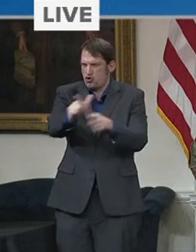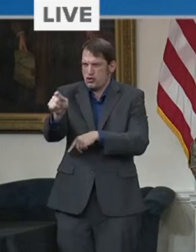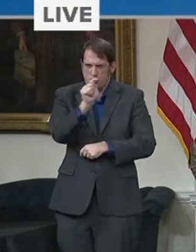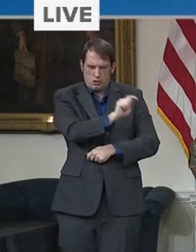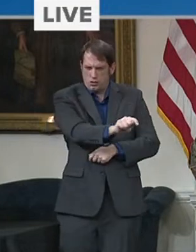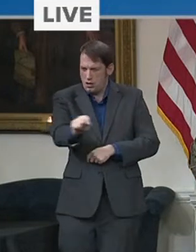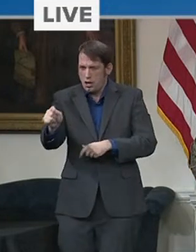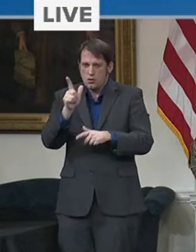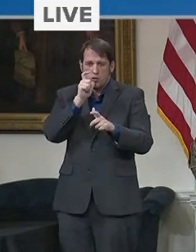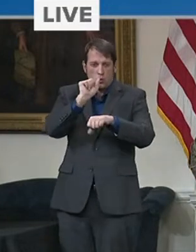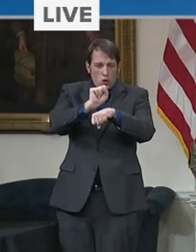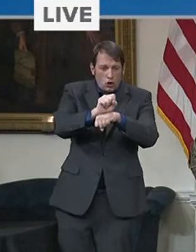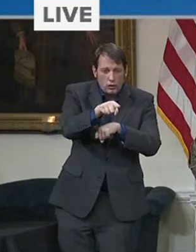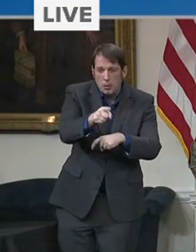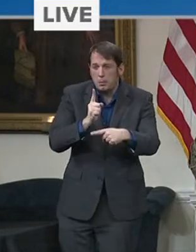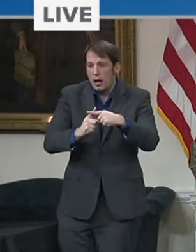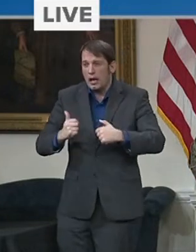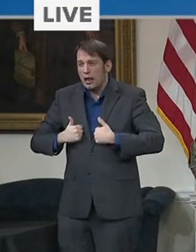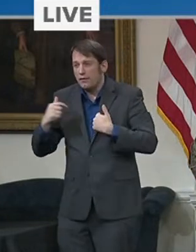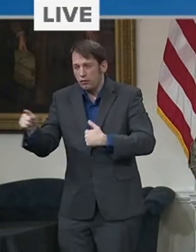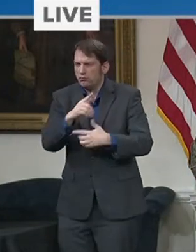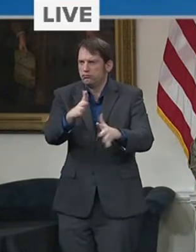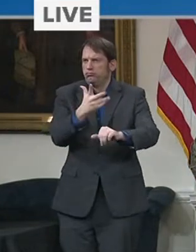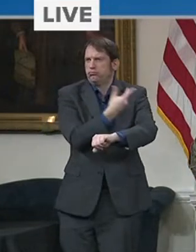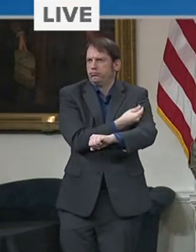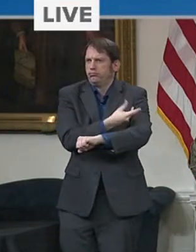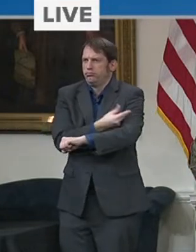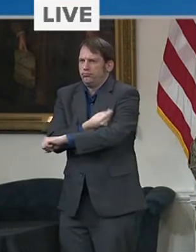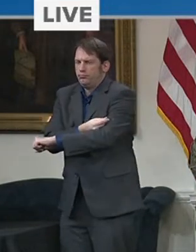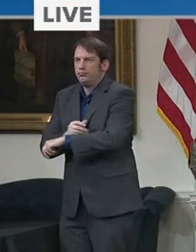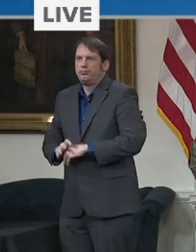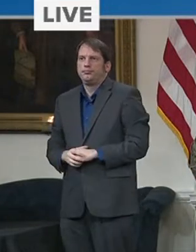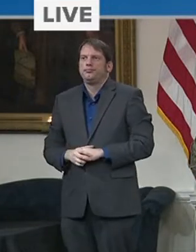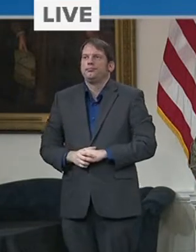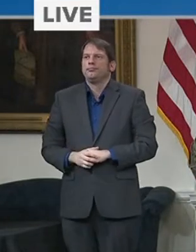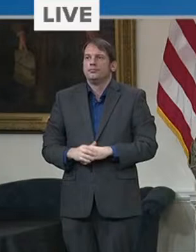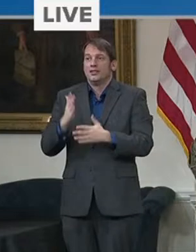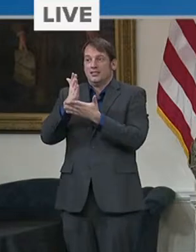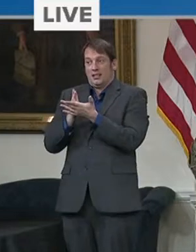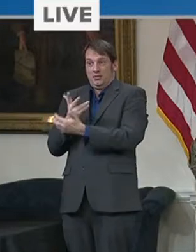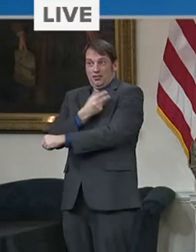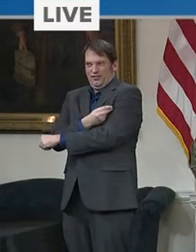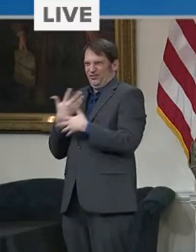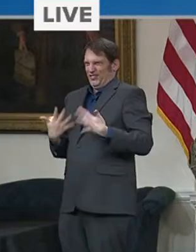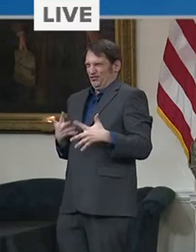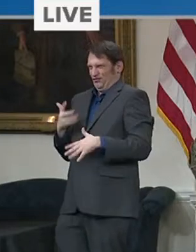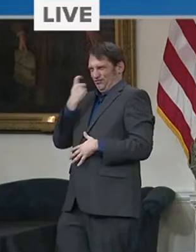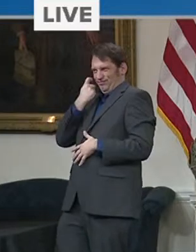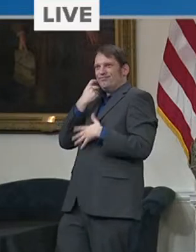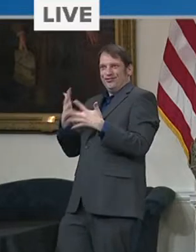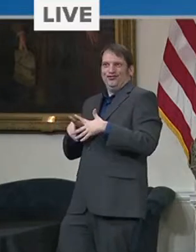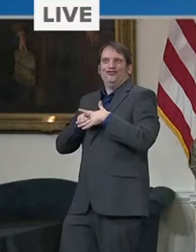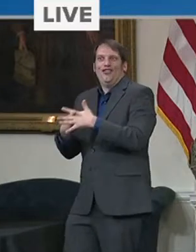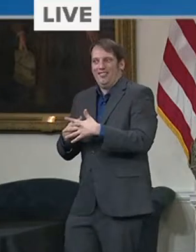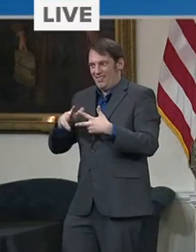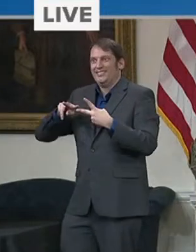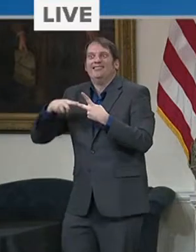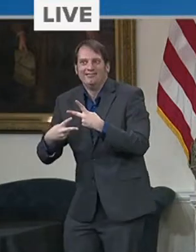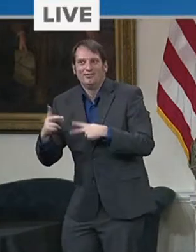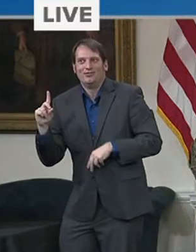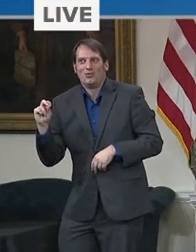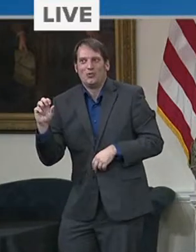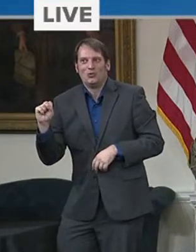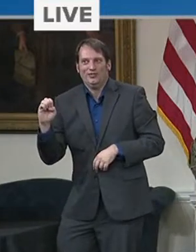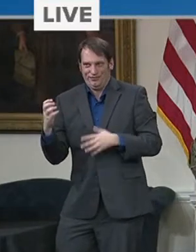They've already begun second shots at these nursing homes, and they have now moved into Part